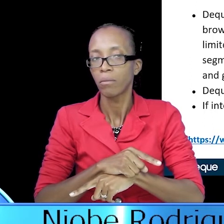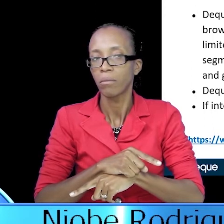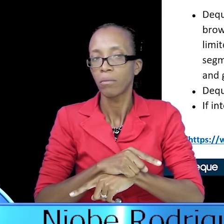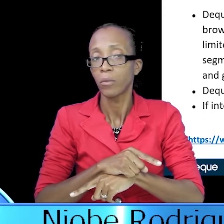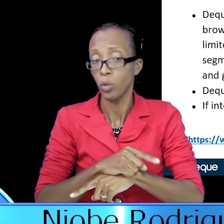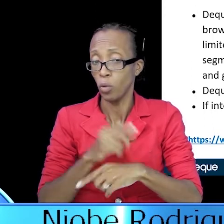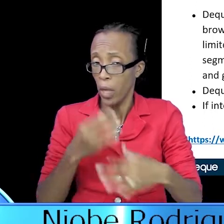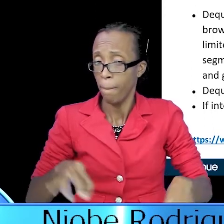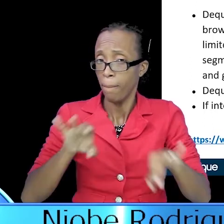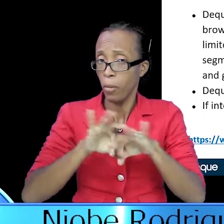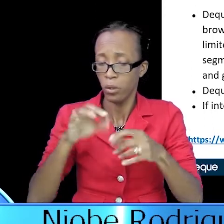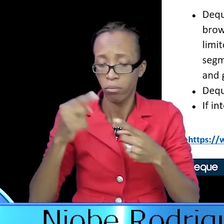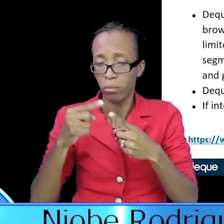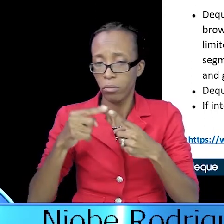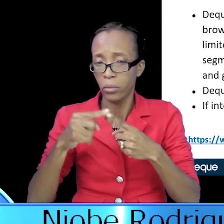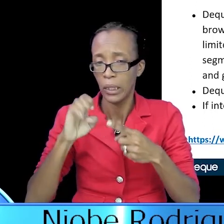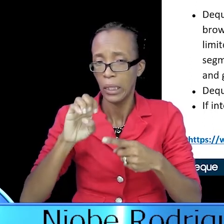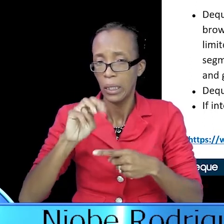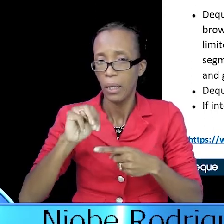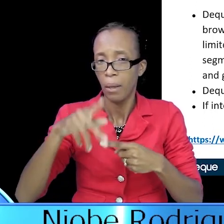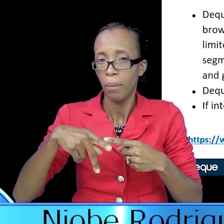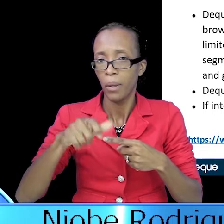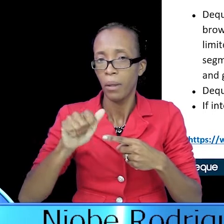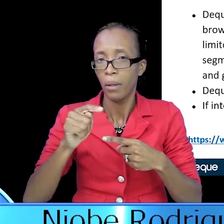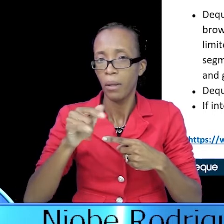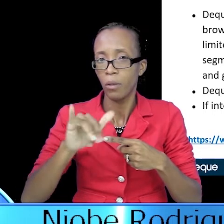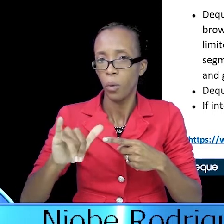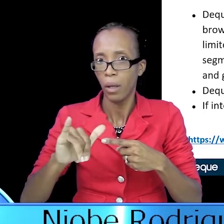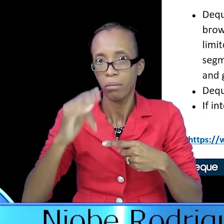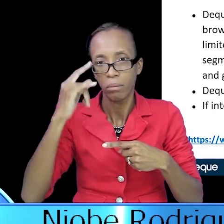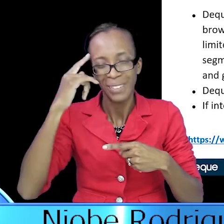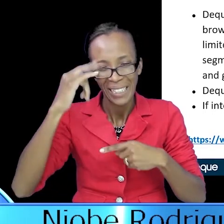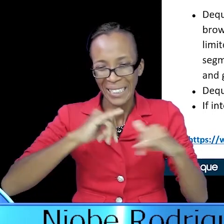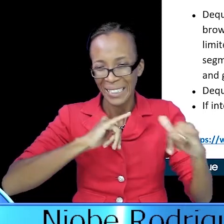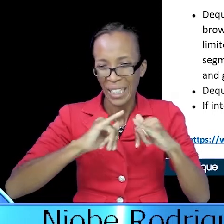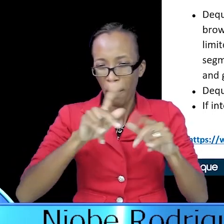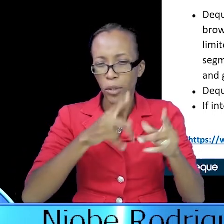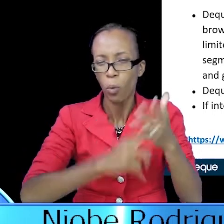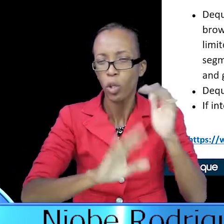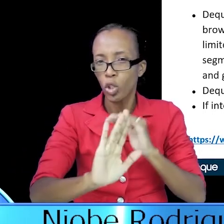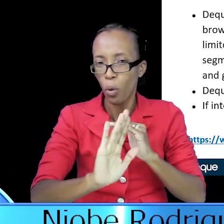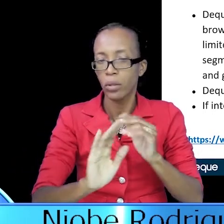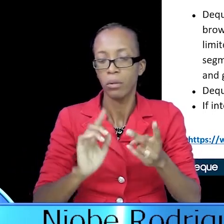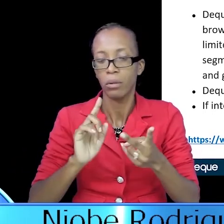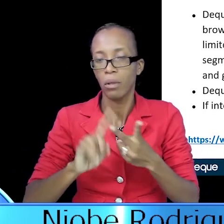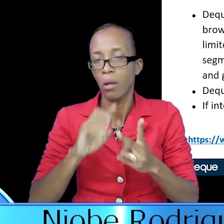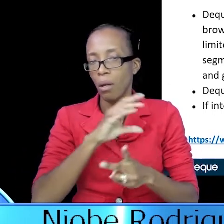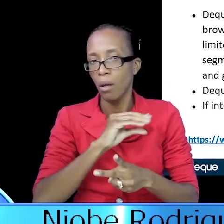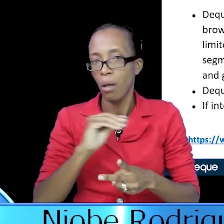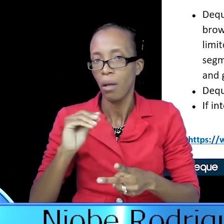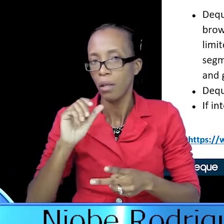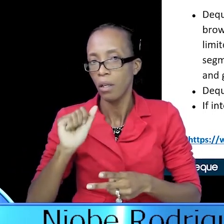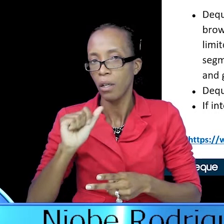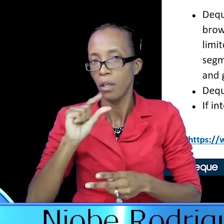2 years for something to be fixed. And so my little motto these days